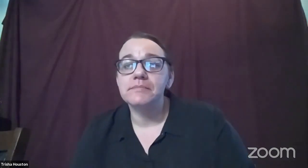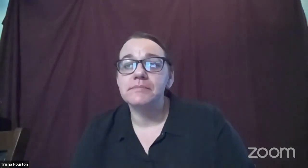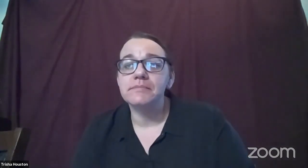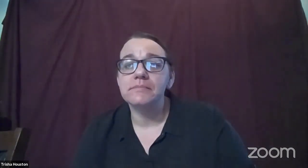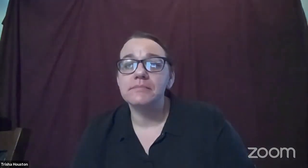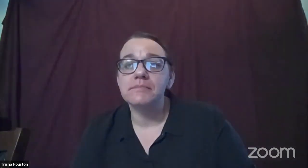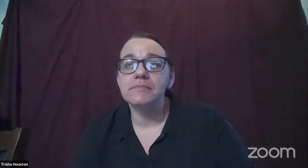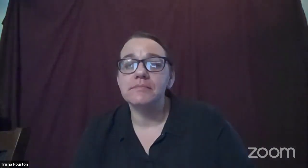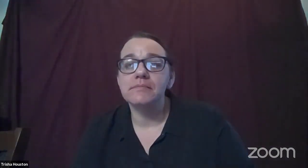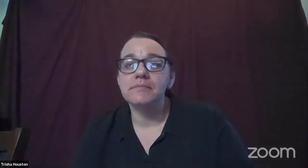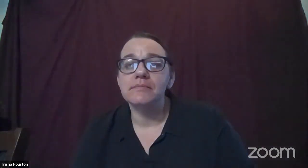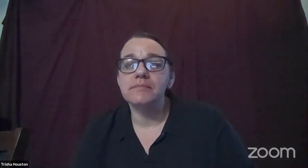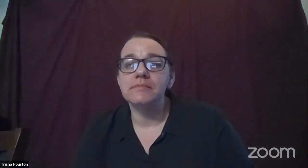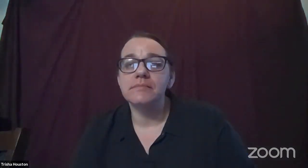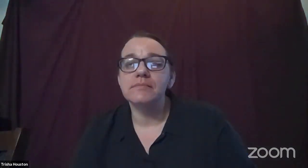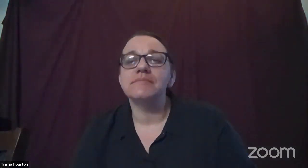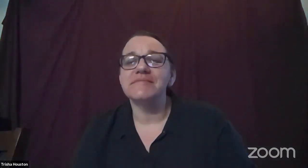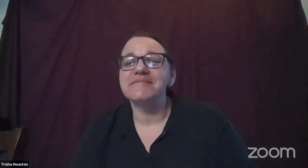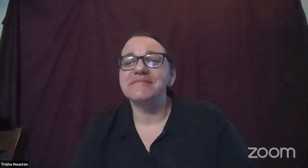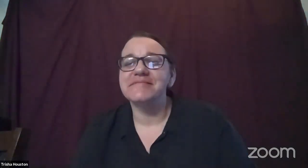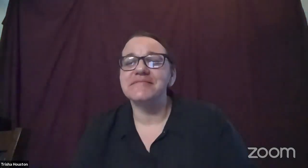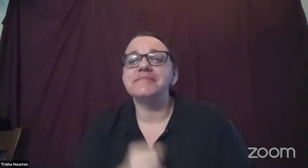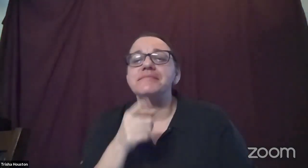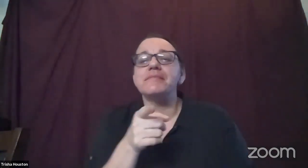who would like to add a comment?